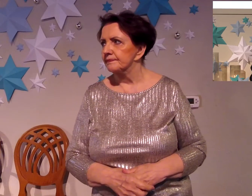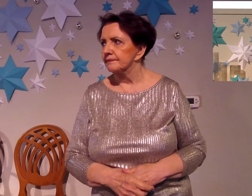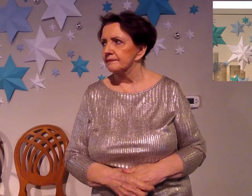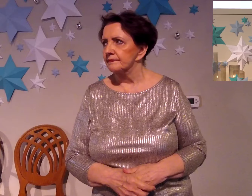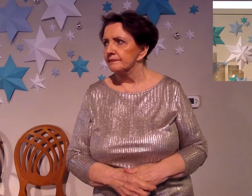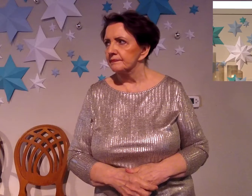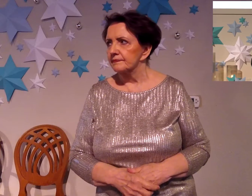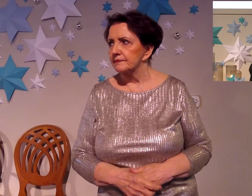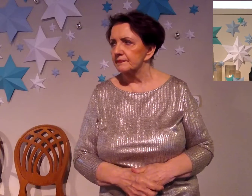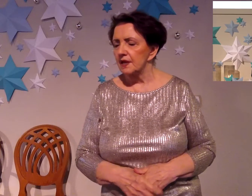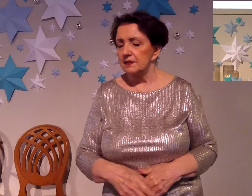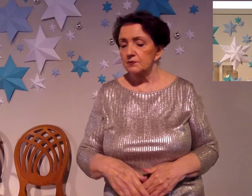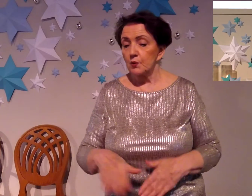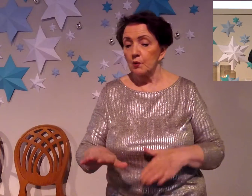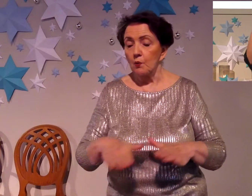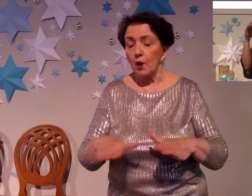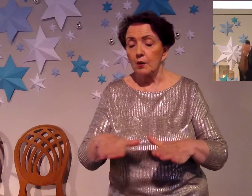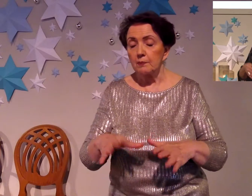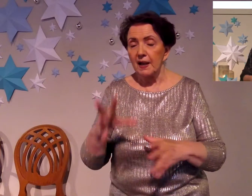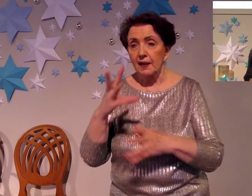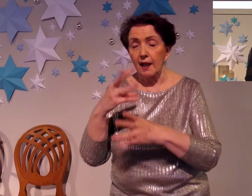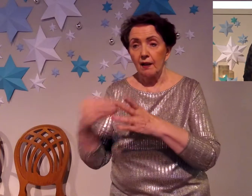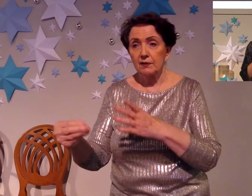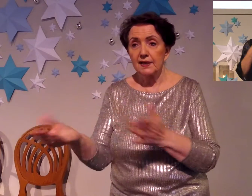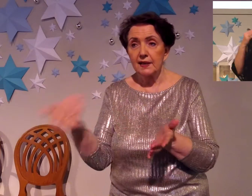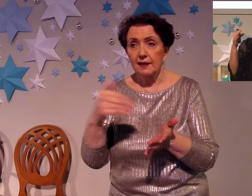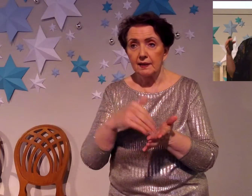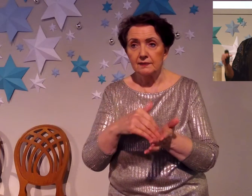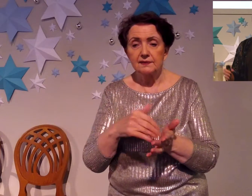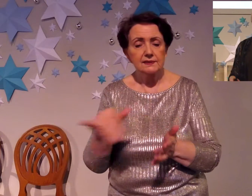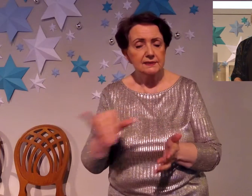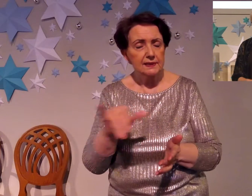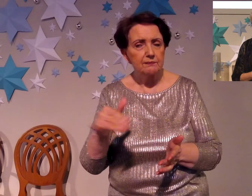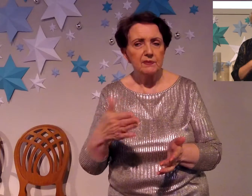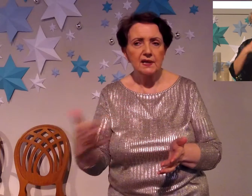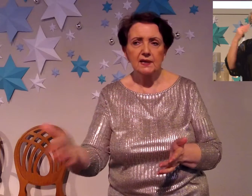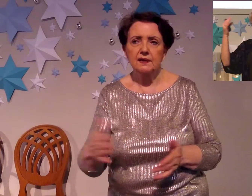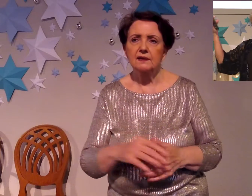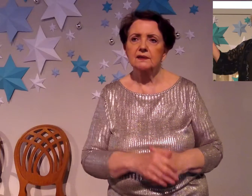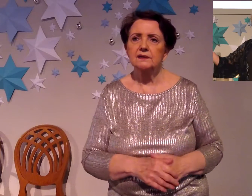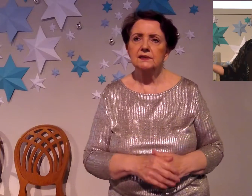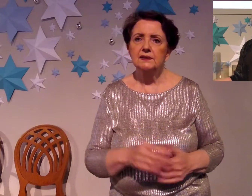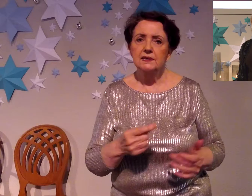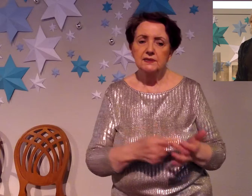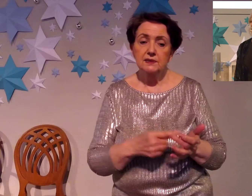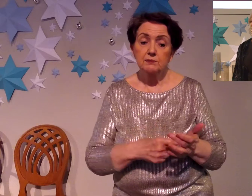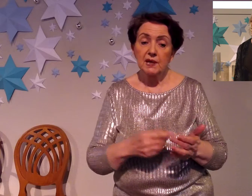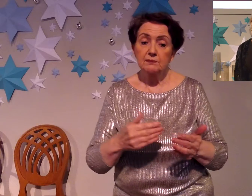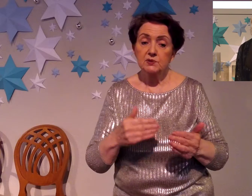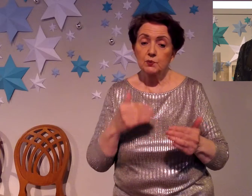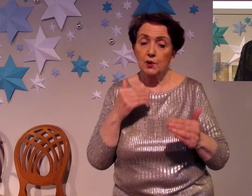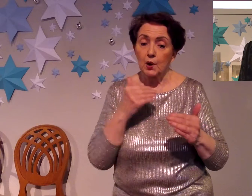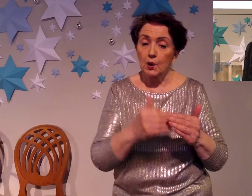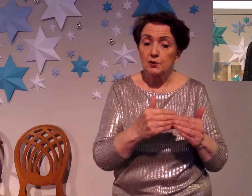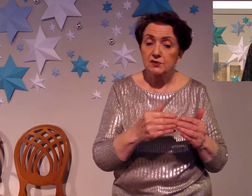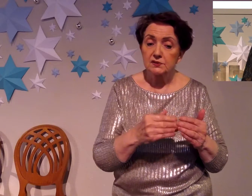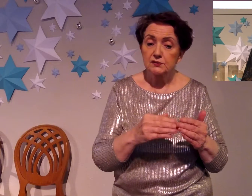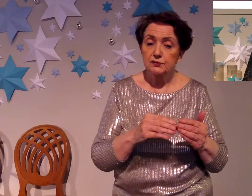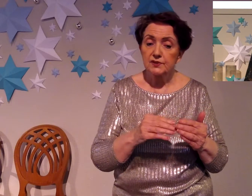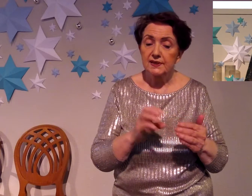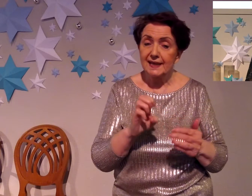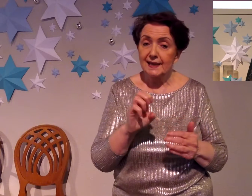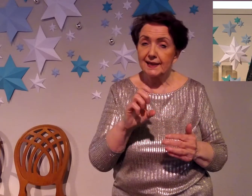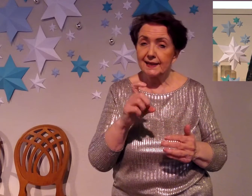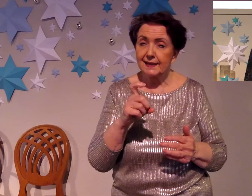And as we walk back out of the labyrinth, it's the same thing. Sometimes we're close to the exit, and sometimes we're way